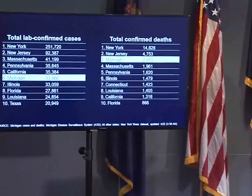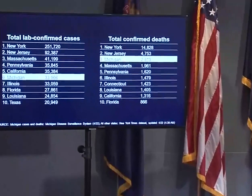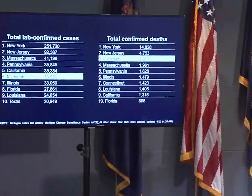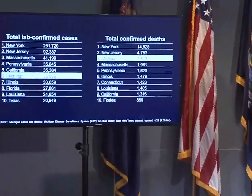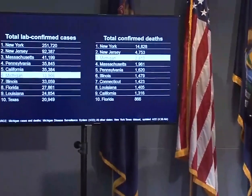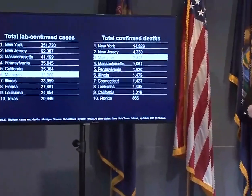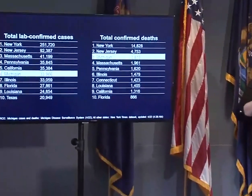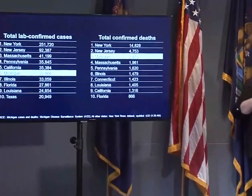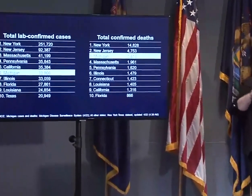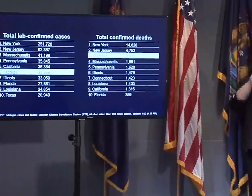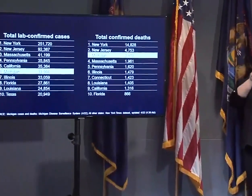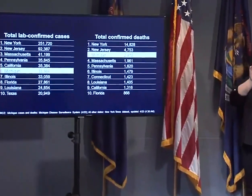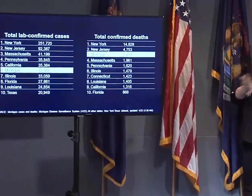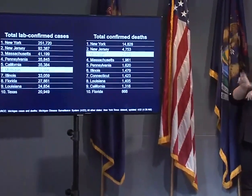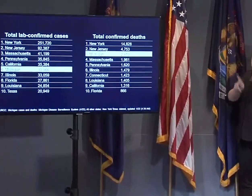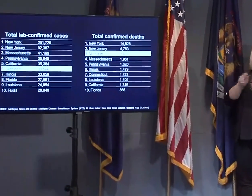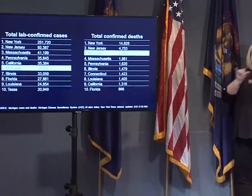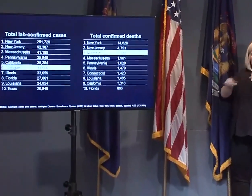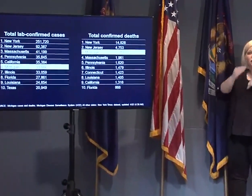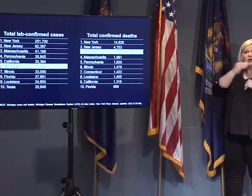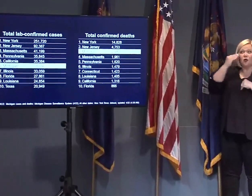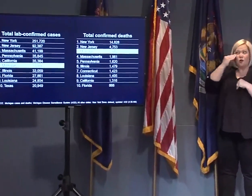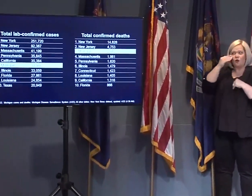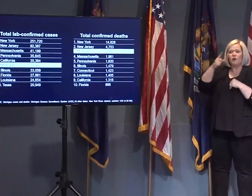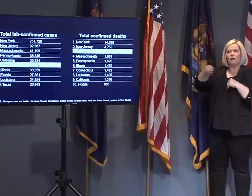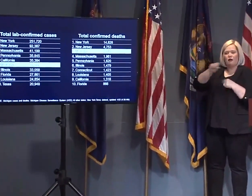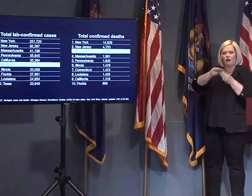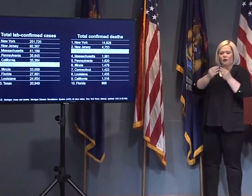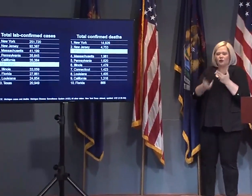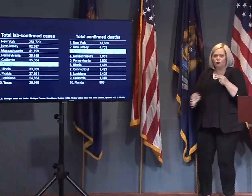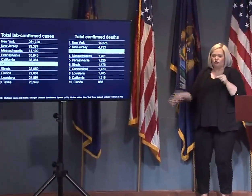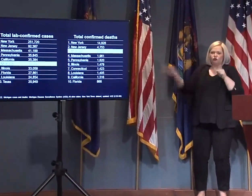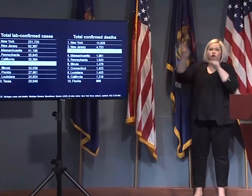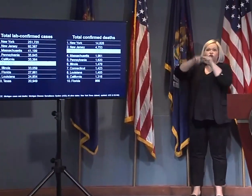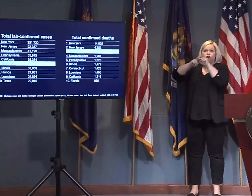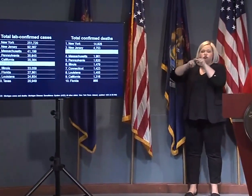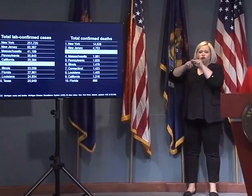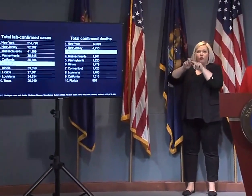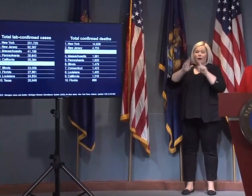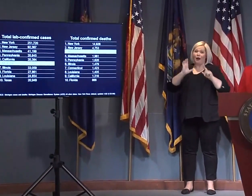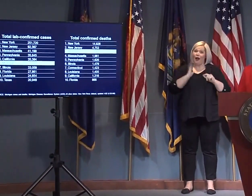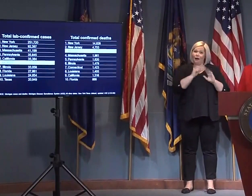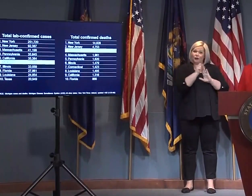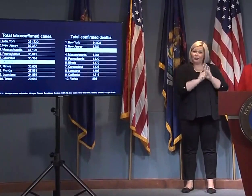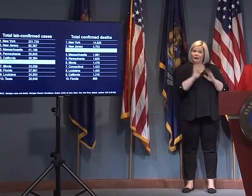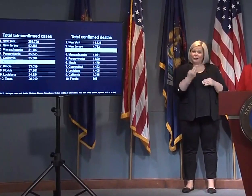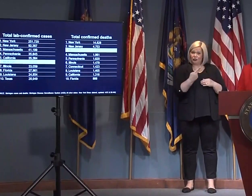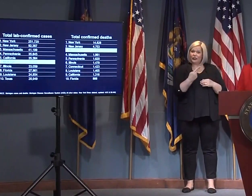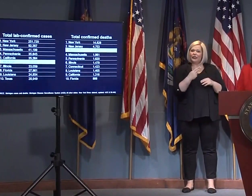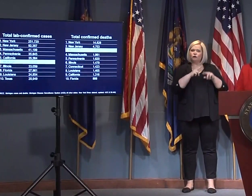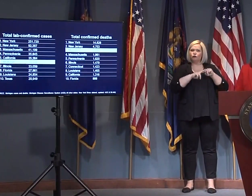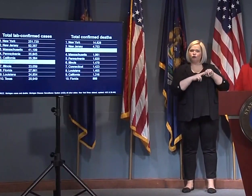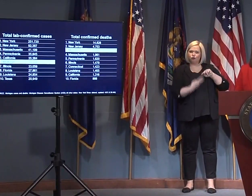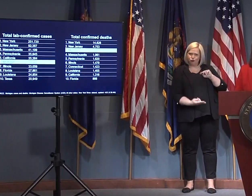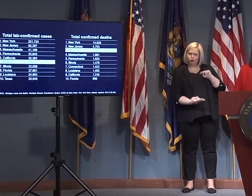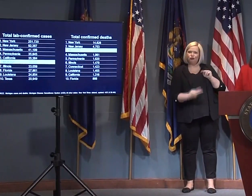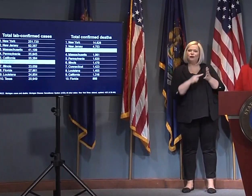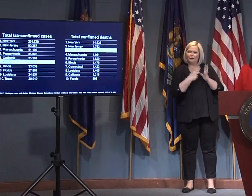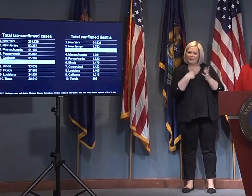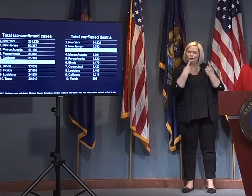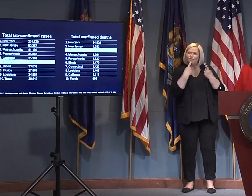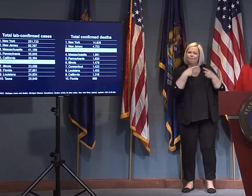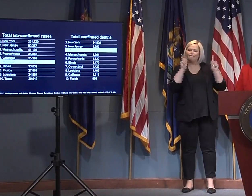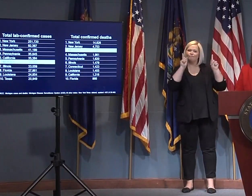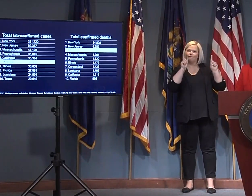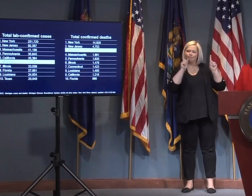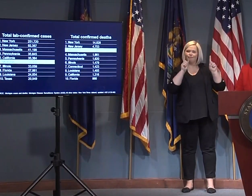stay-at-home orders have seen an increase in cases recently, while our data shows that our order is working. But we are